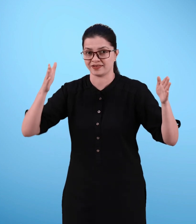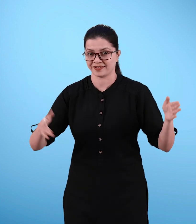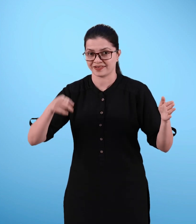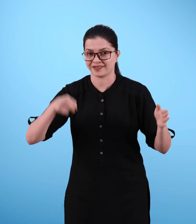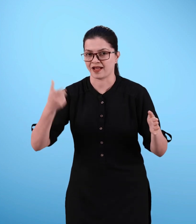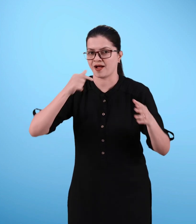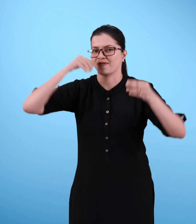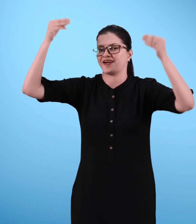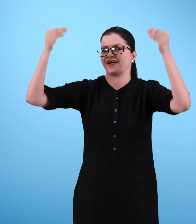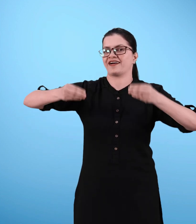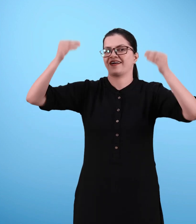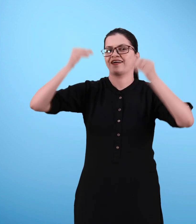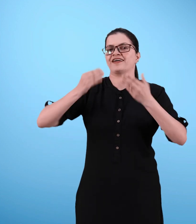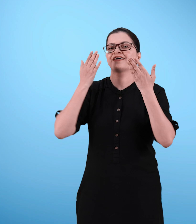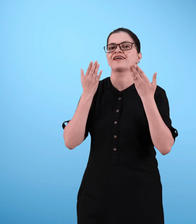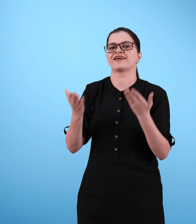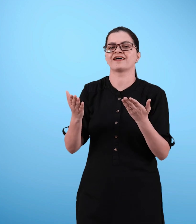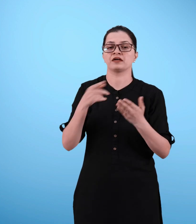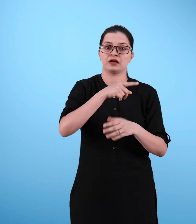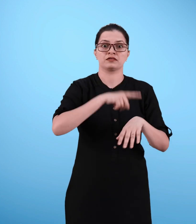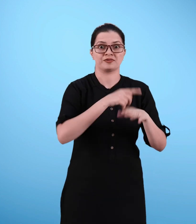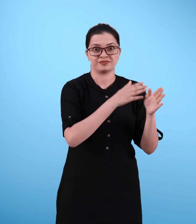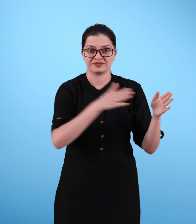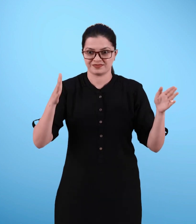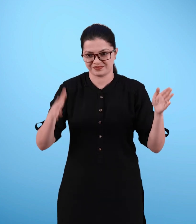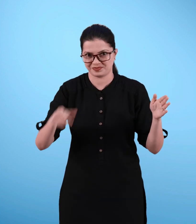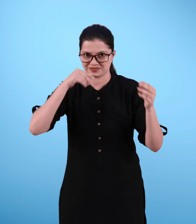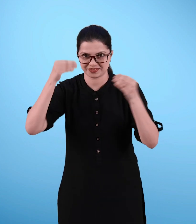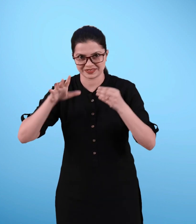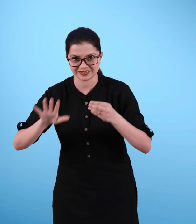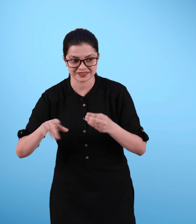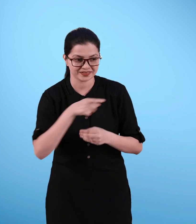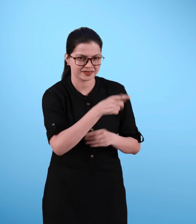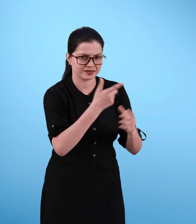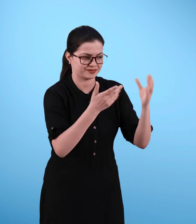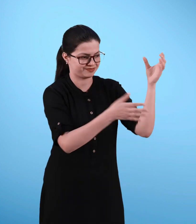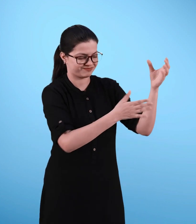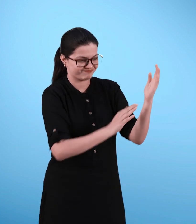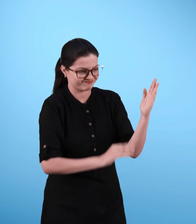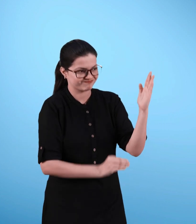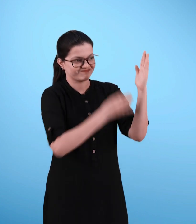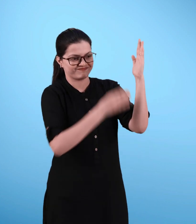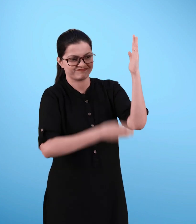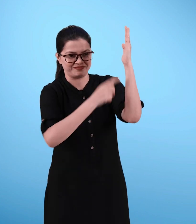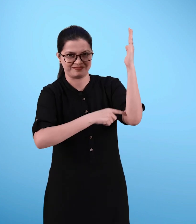rainy as shown in season. figure In 3.8. India, jute It is is mainly grown cultivated in during West the Bengal. rainy season.